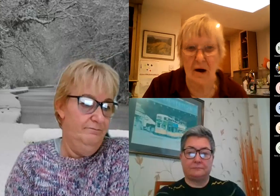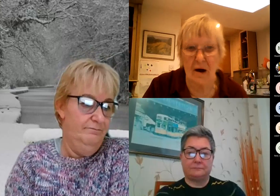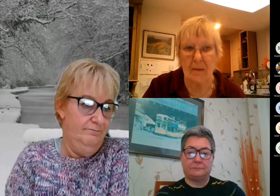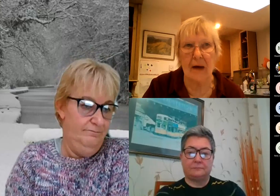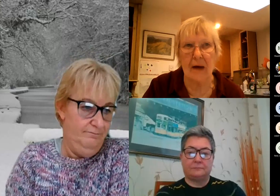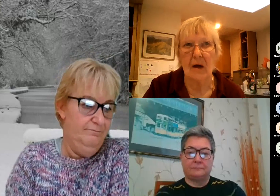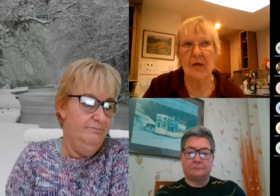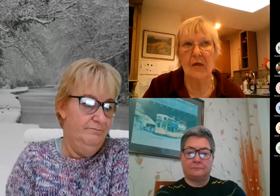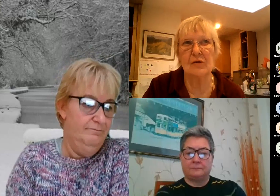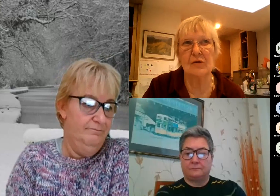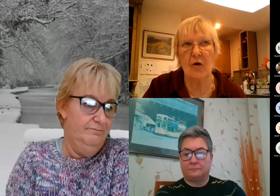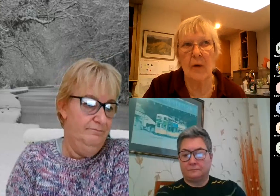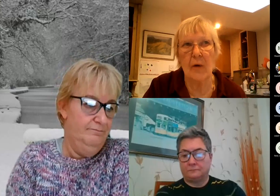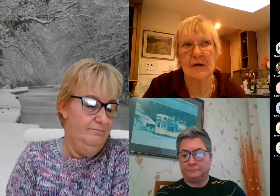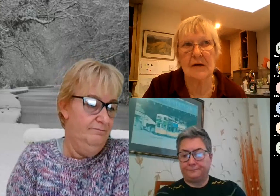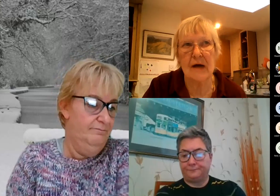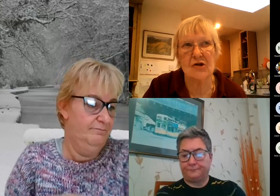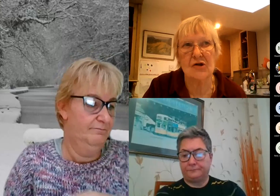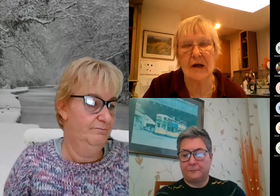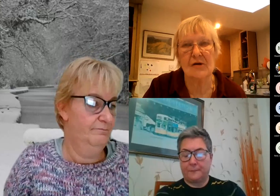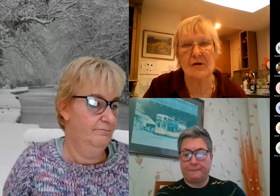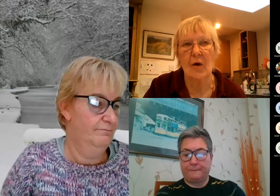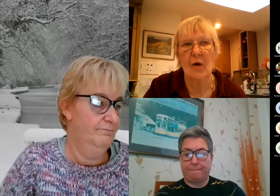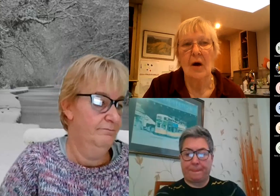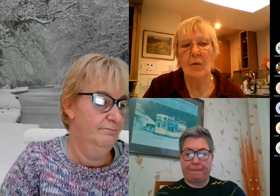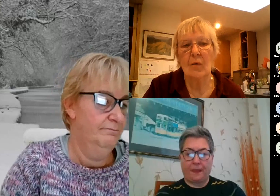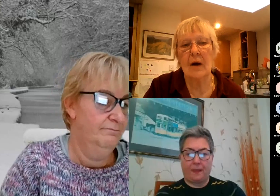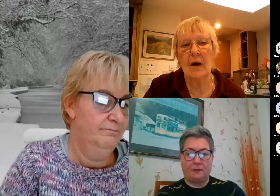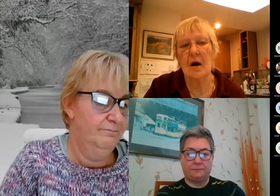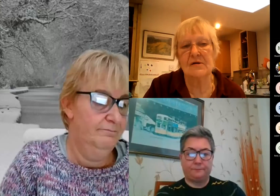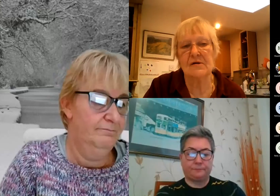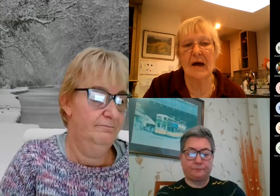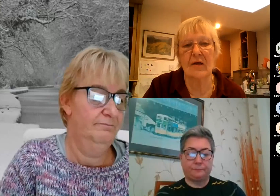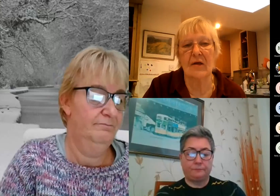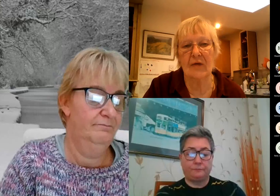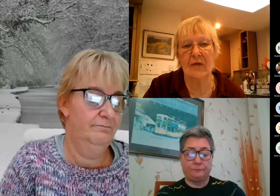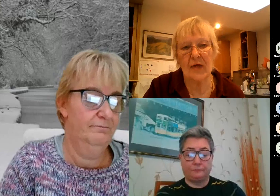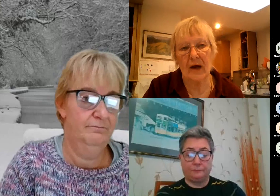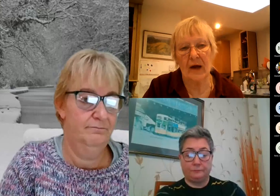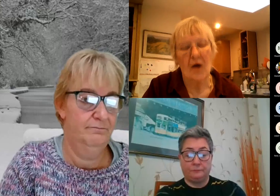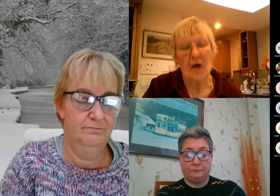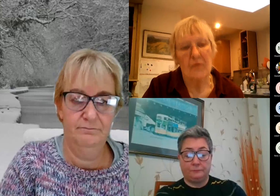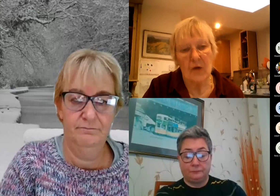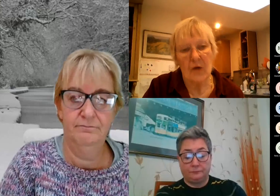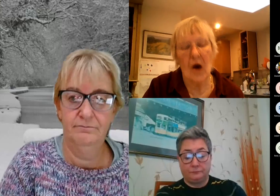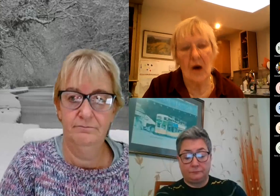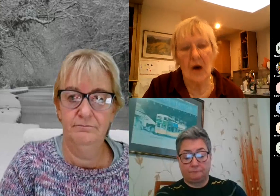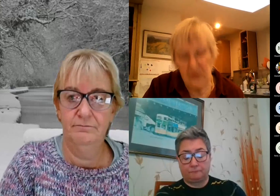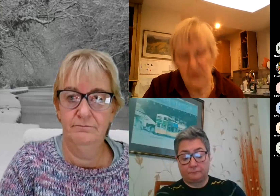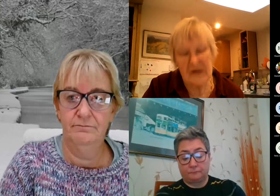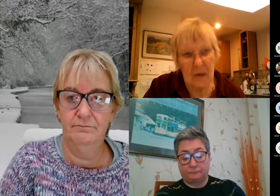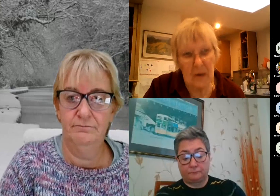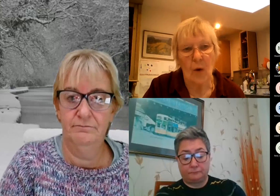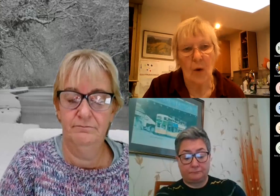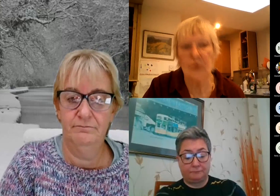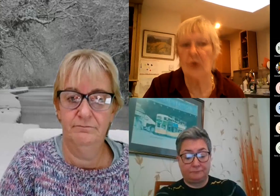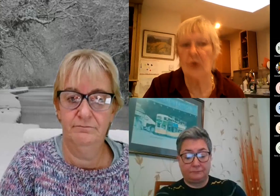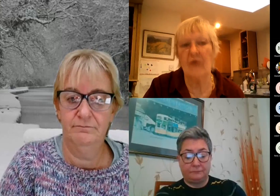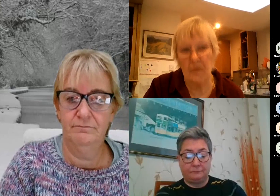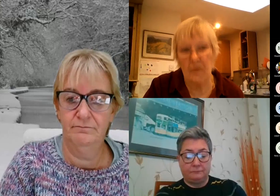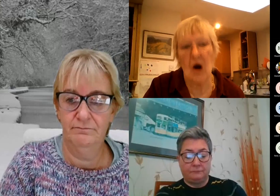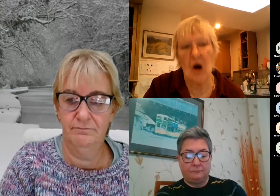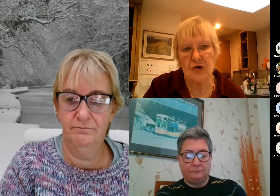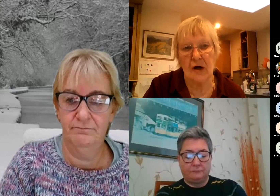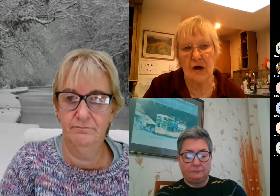at the time, and things were growing internationally. So one can't say that nothing similar would